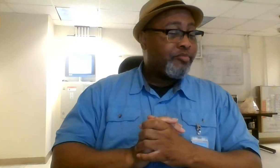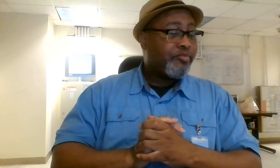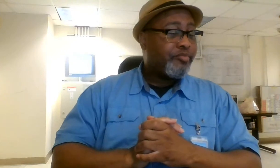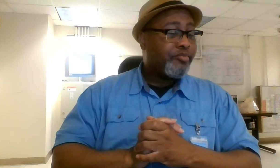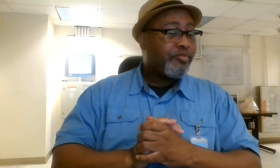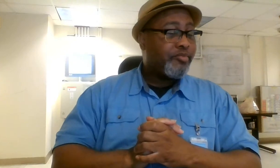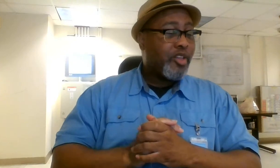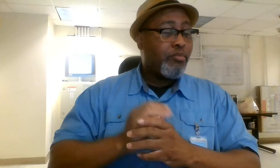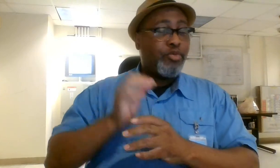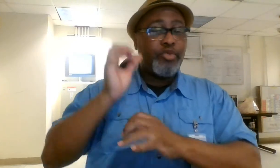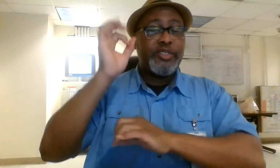Buddhist.